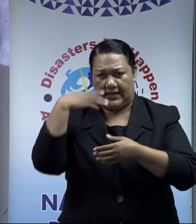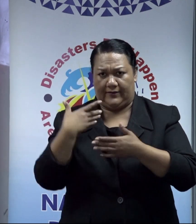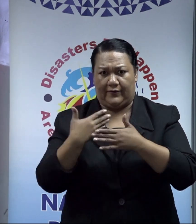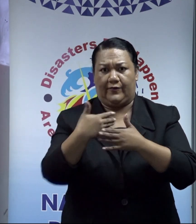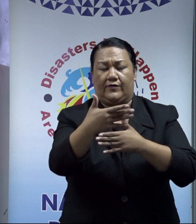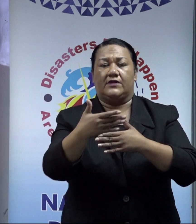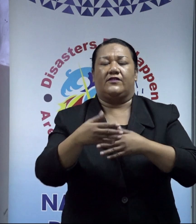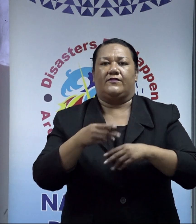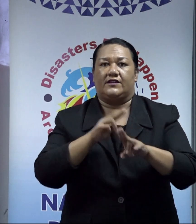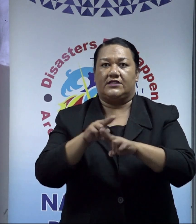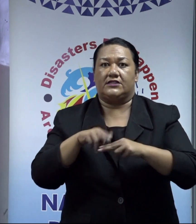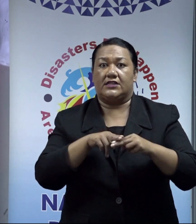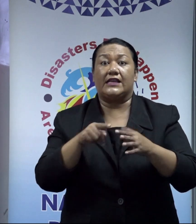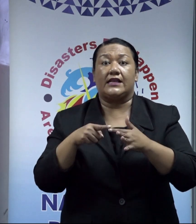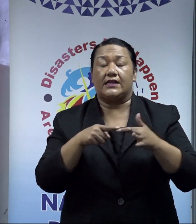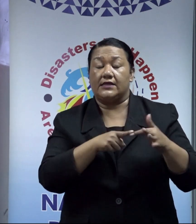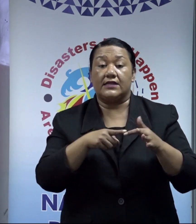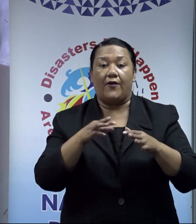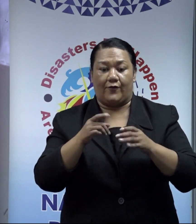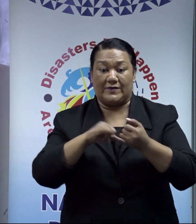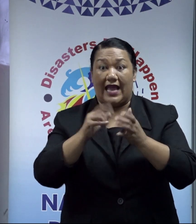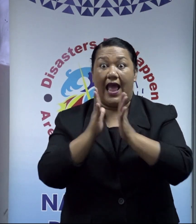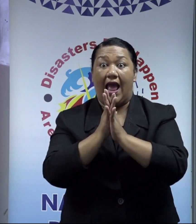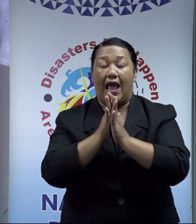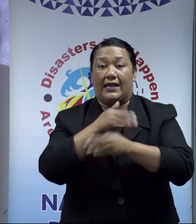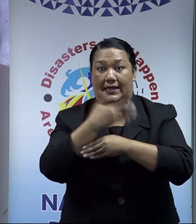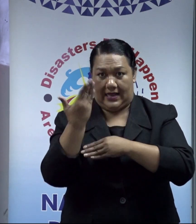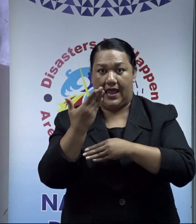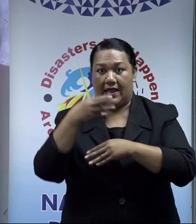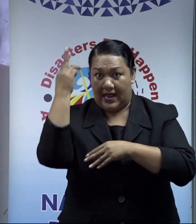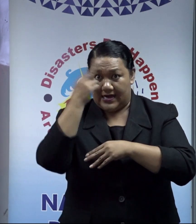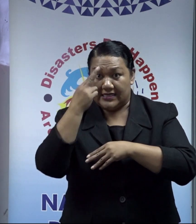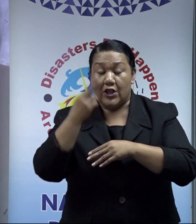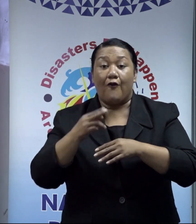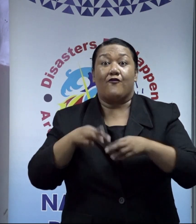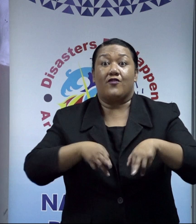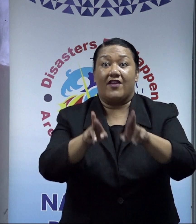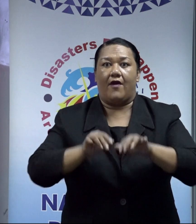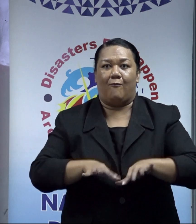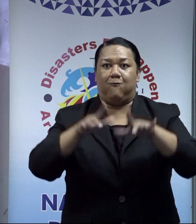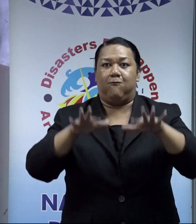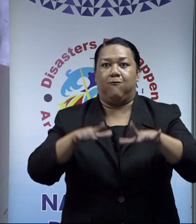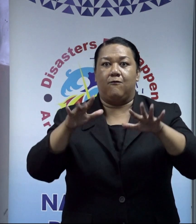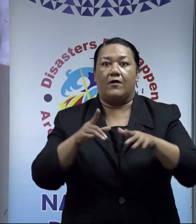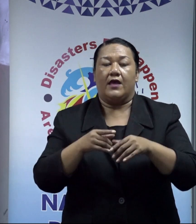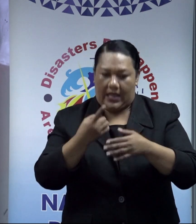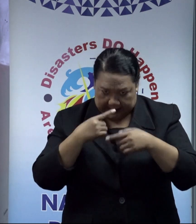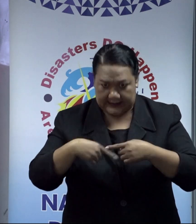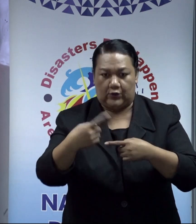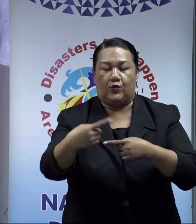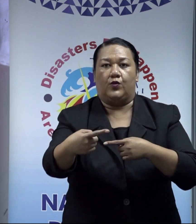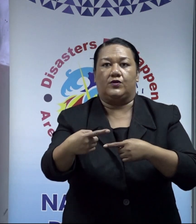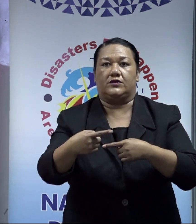is anticipated to ease from Sunday. Consequently, the risk of river flooding and flash flooding remains.